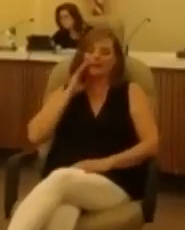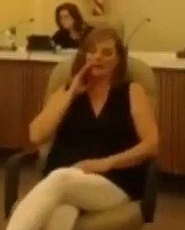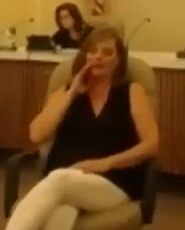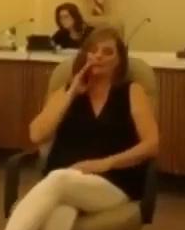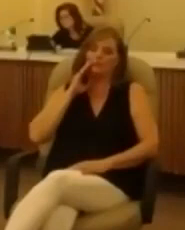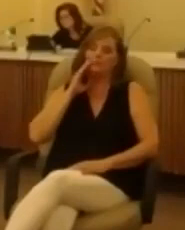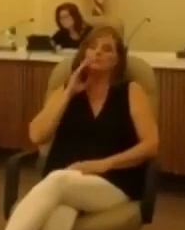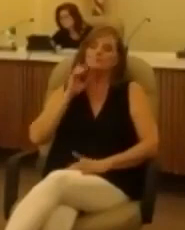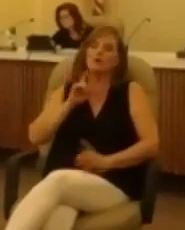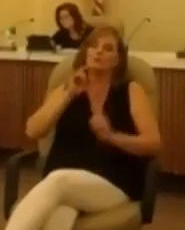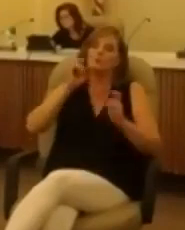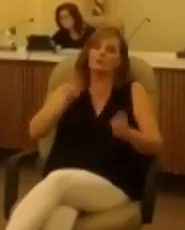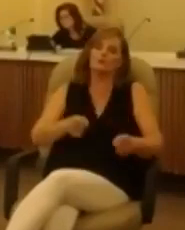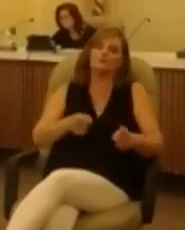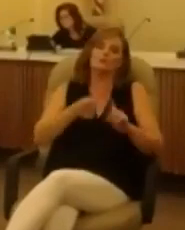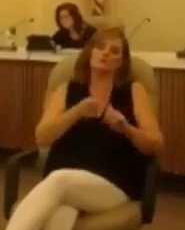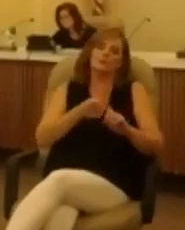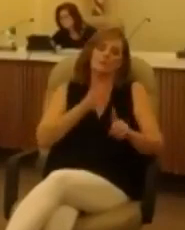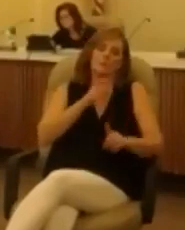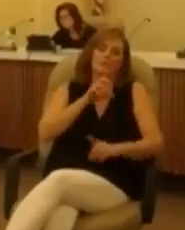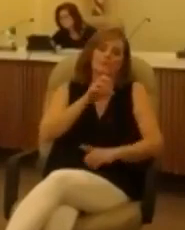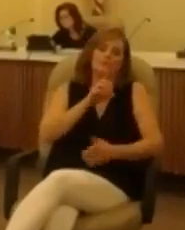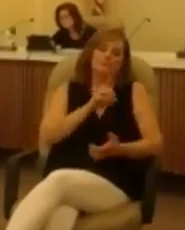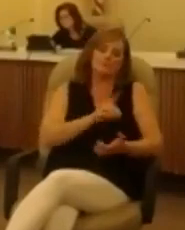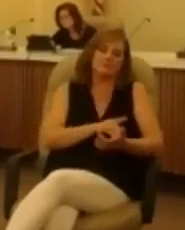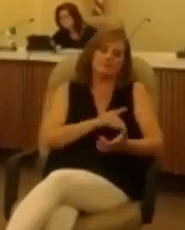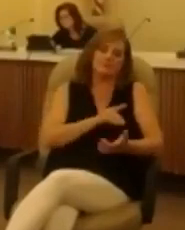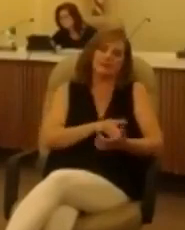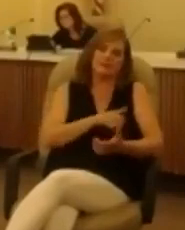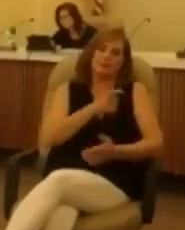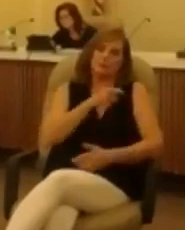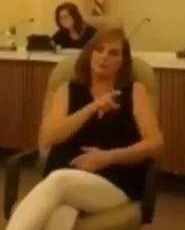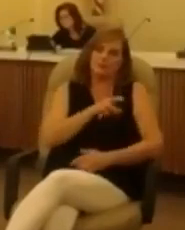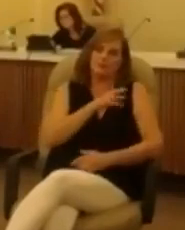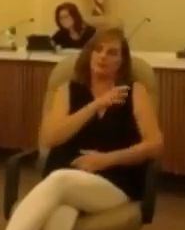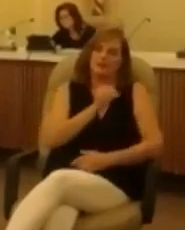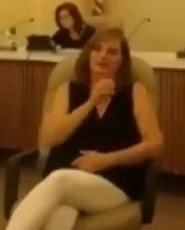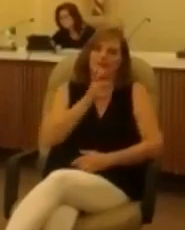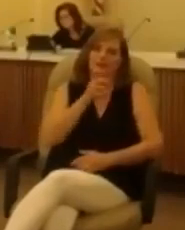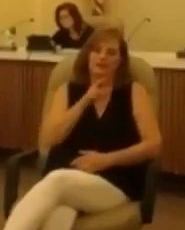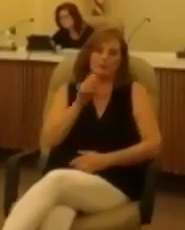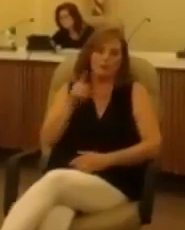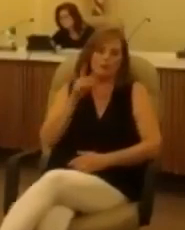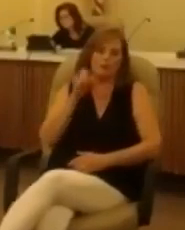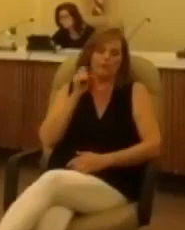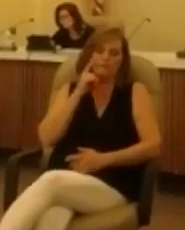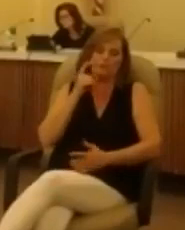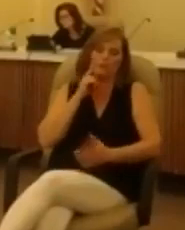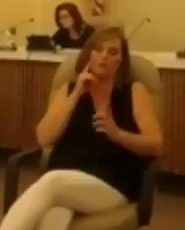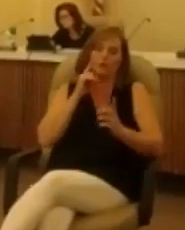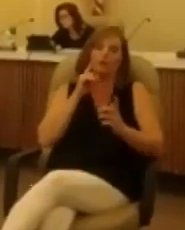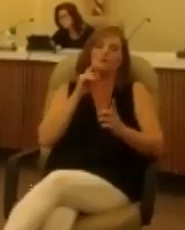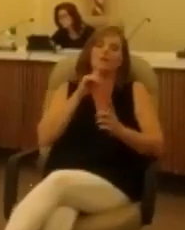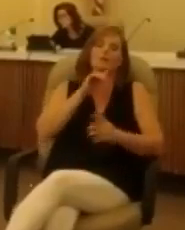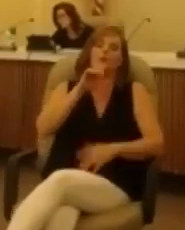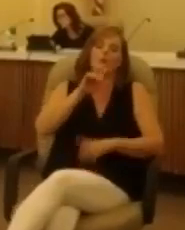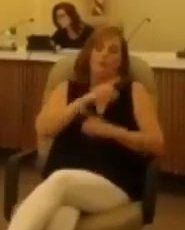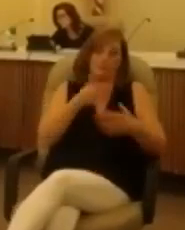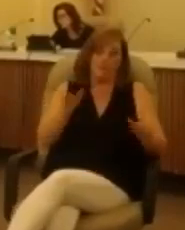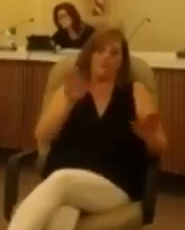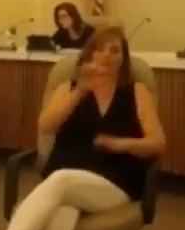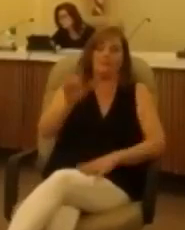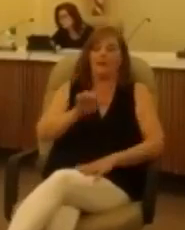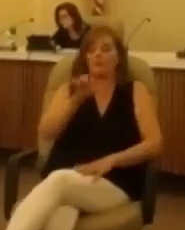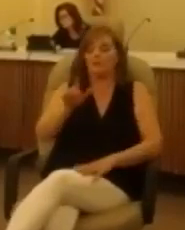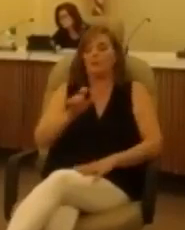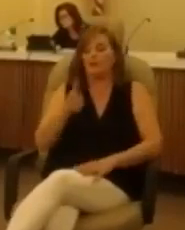Dr. Peter and Dr. Lauren Rosella for the Henrietta Public Library for adult events and classes.